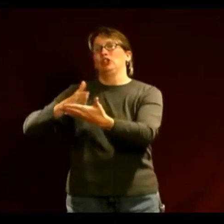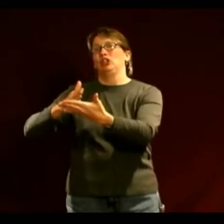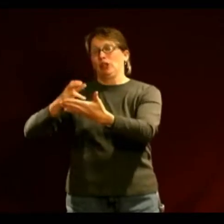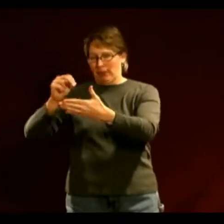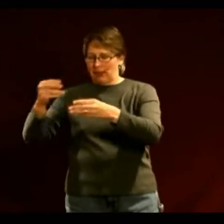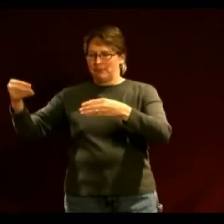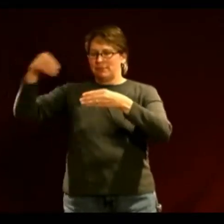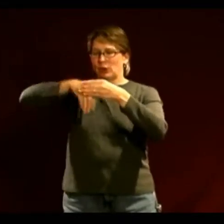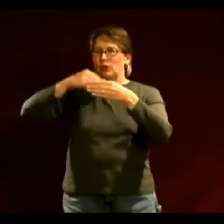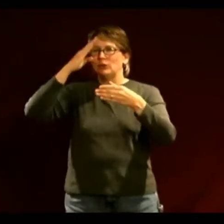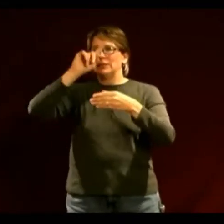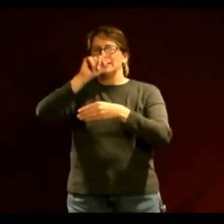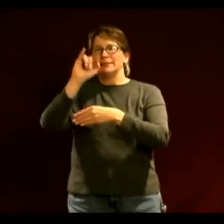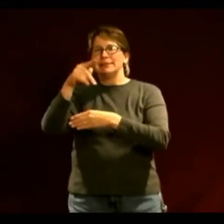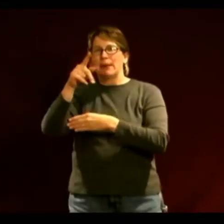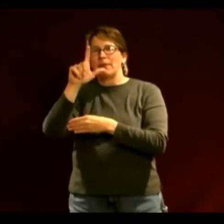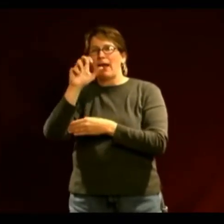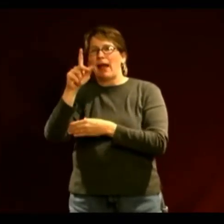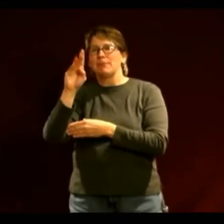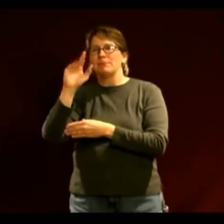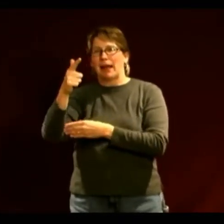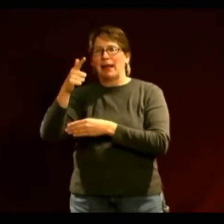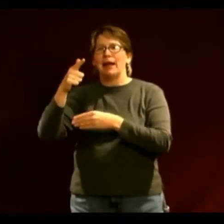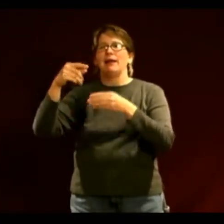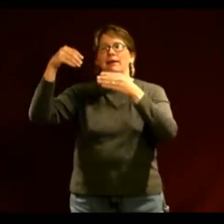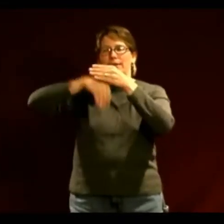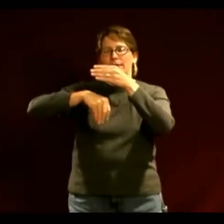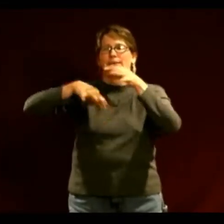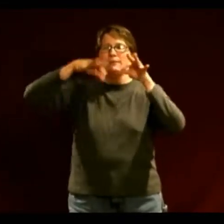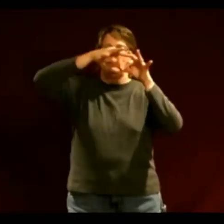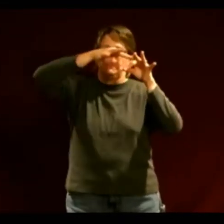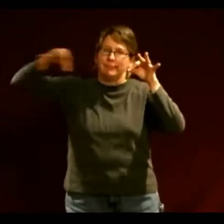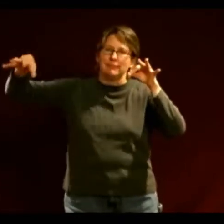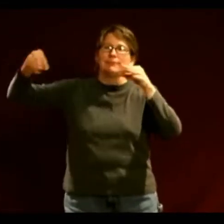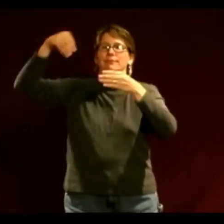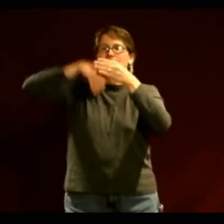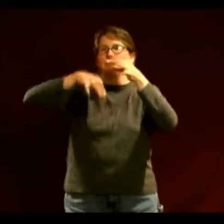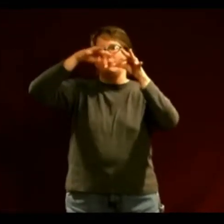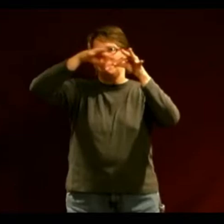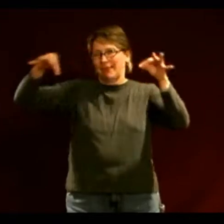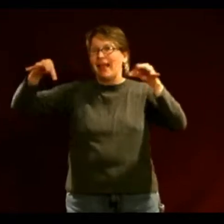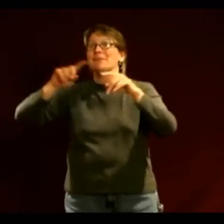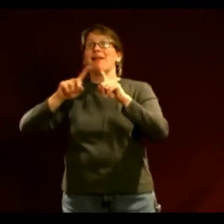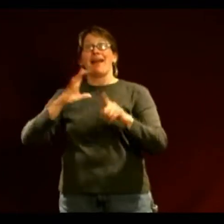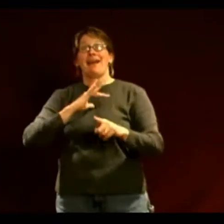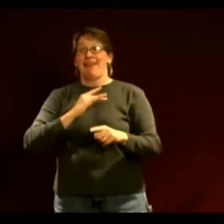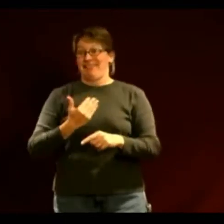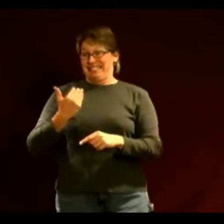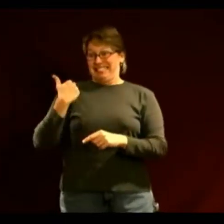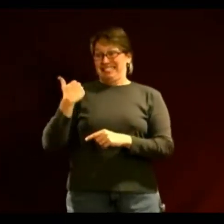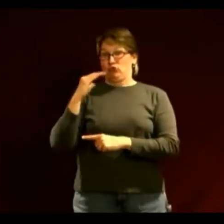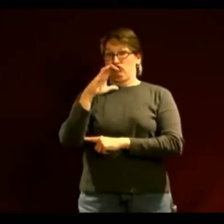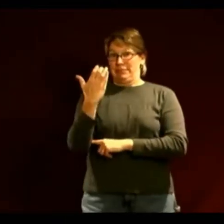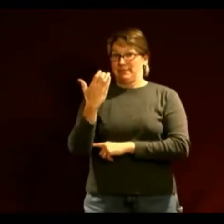cook chili with meat, and then I'll put it in a Ziploc bag, seal it up, and then we freeze